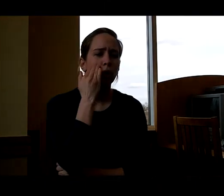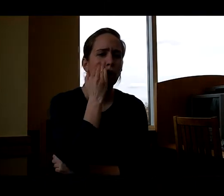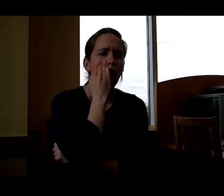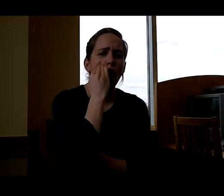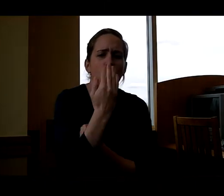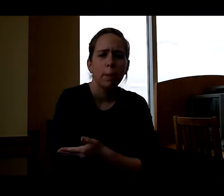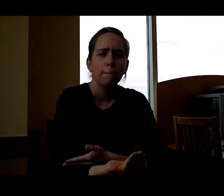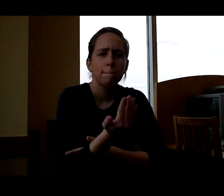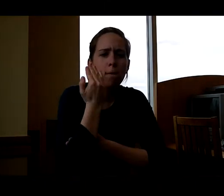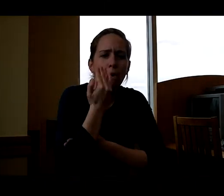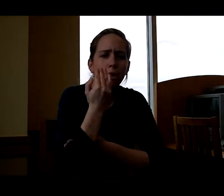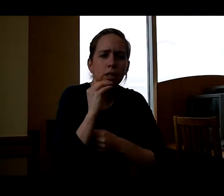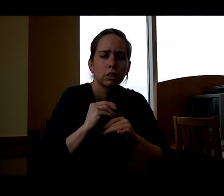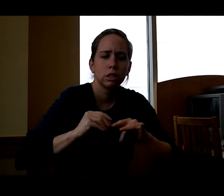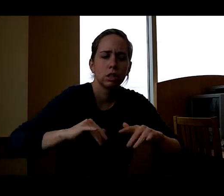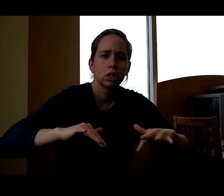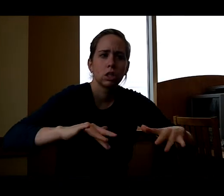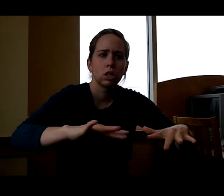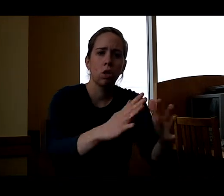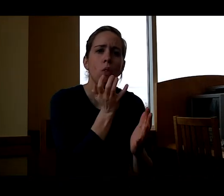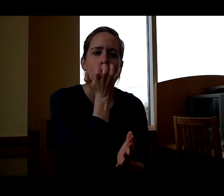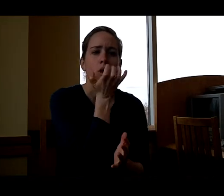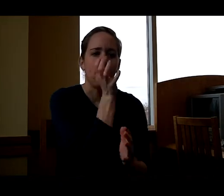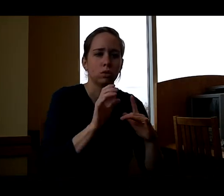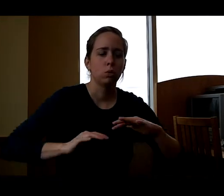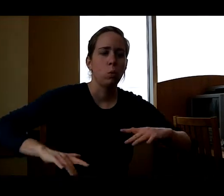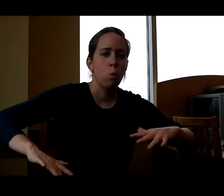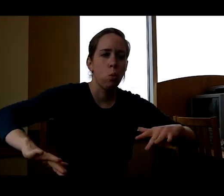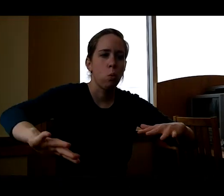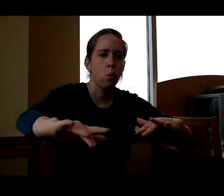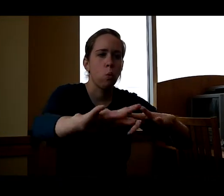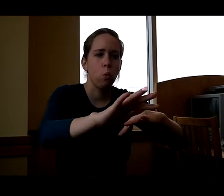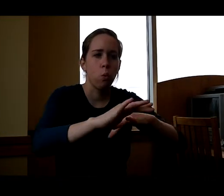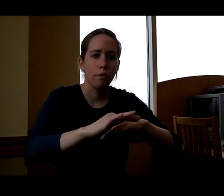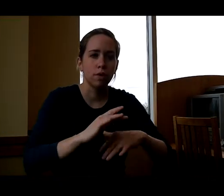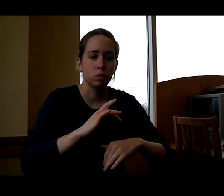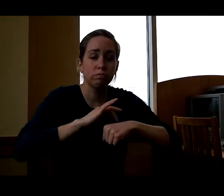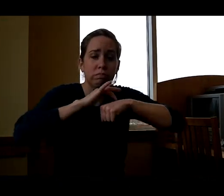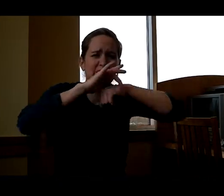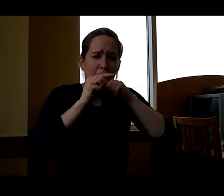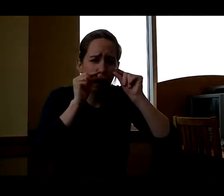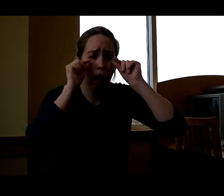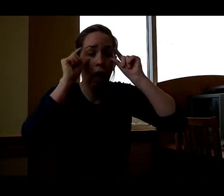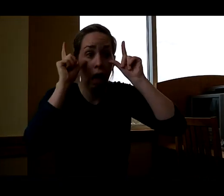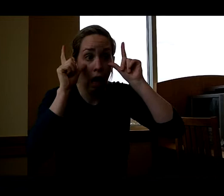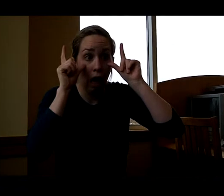in the morning. Okay, dew on the grass. If you happen to get up nice and early, and it depends on